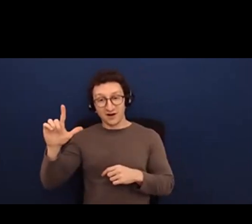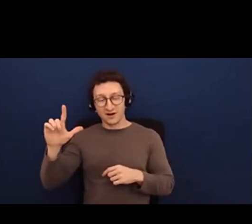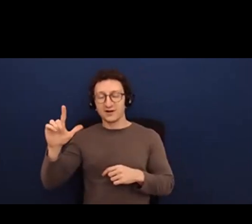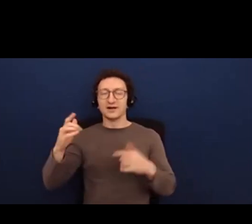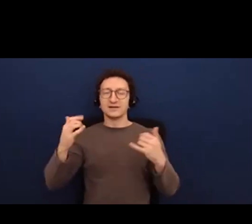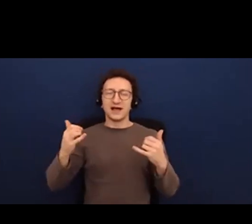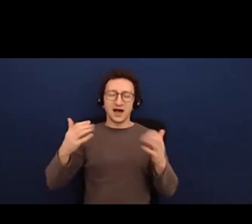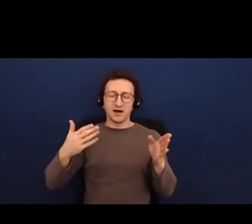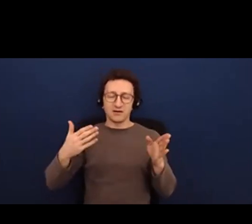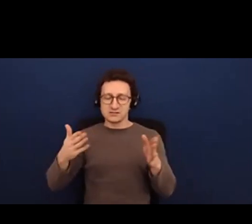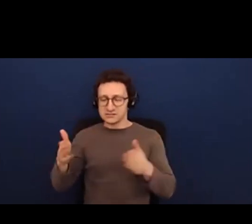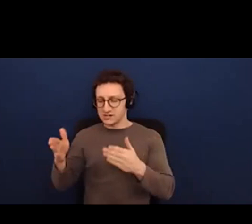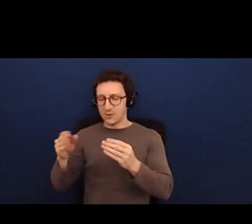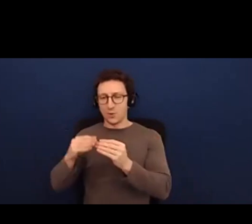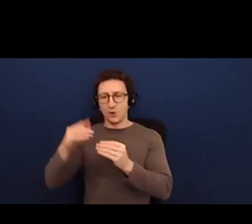in the last